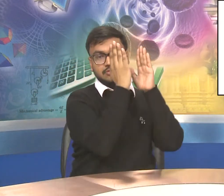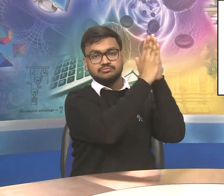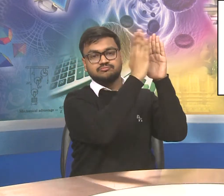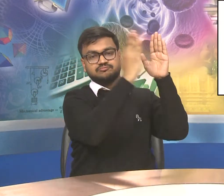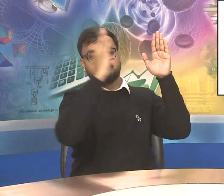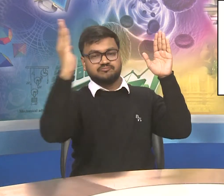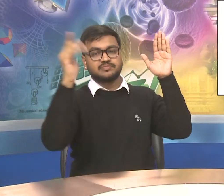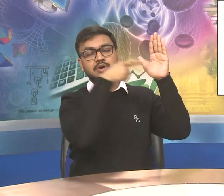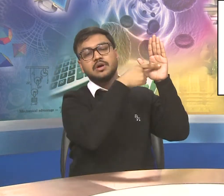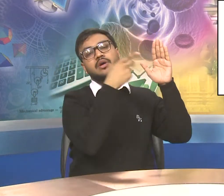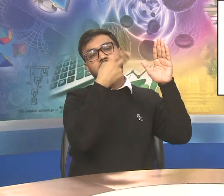previous